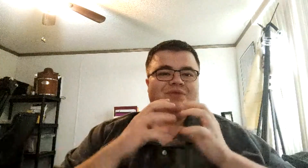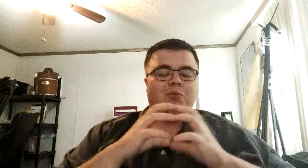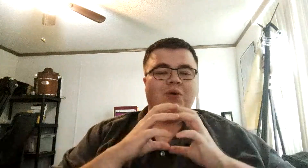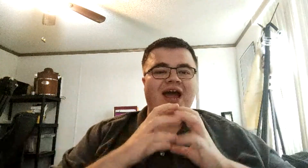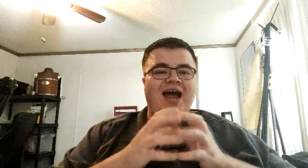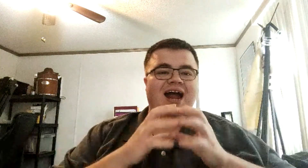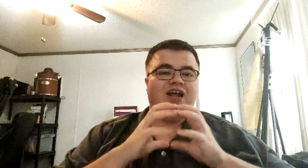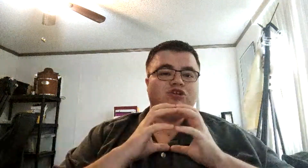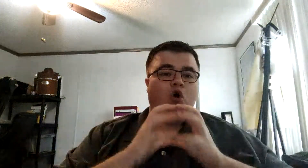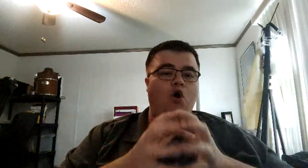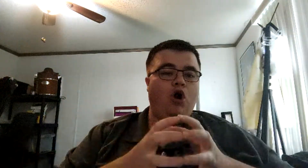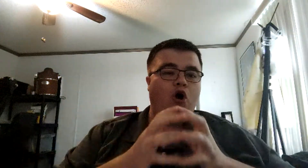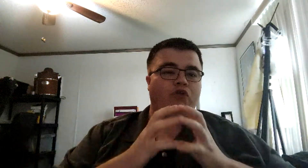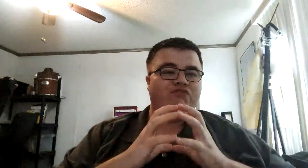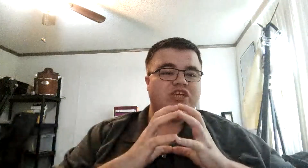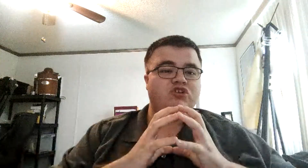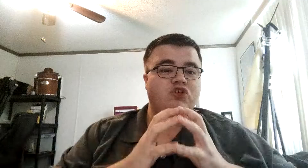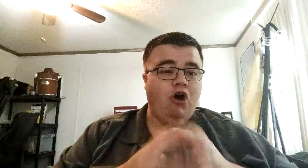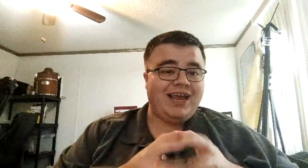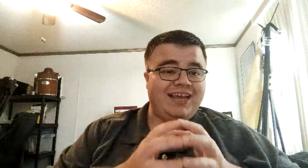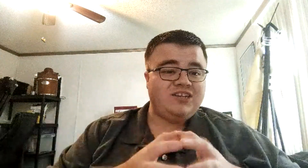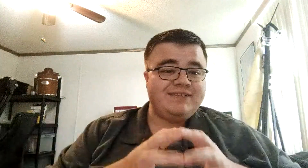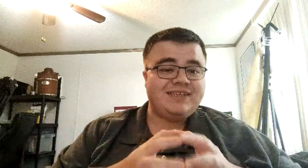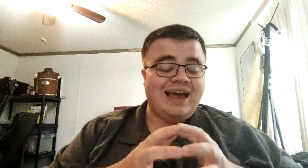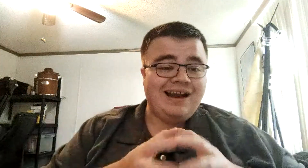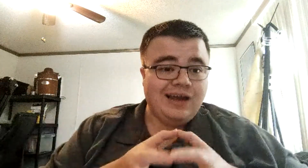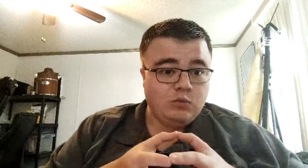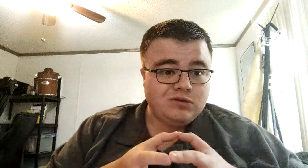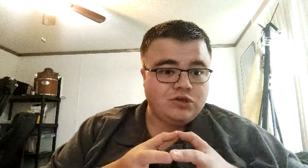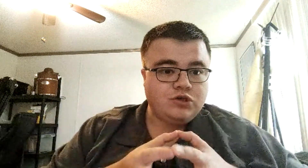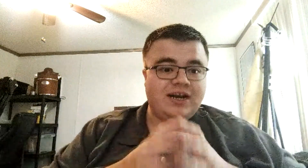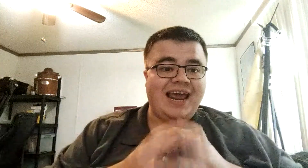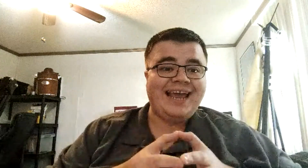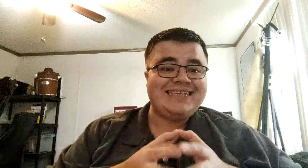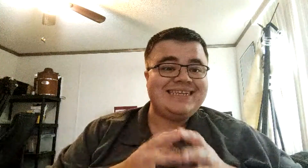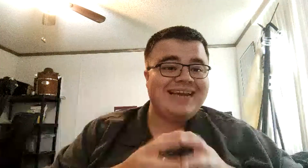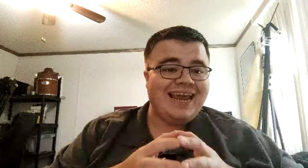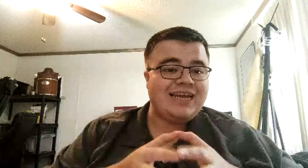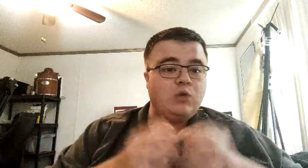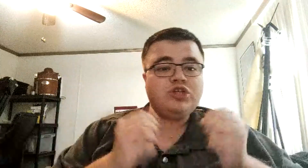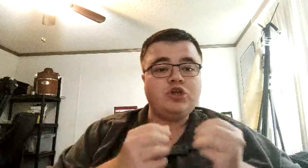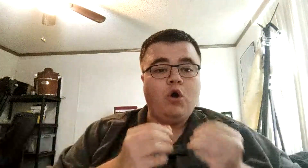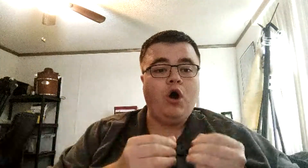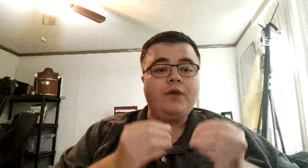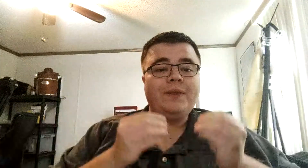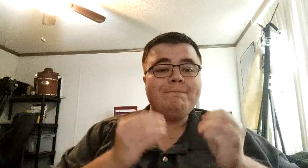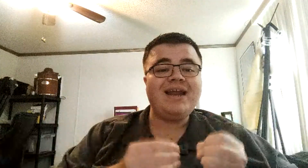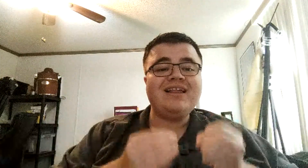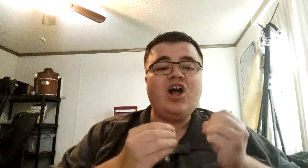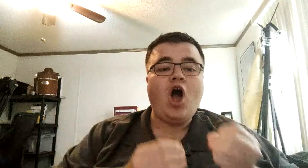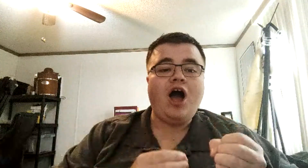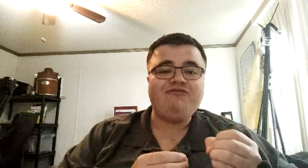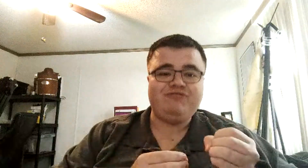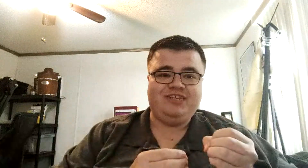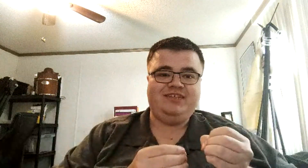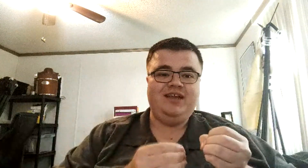we had a called the Dark Age of Sign Language in 1880, which called the Milan Conference